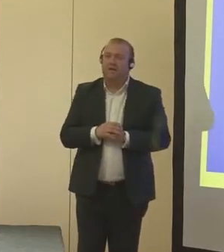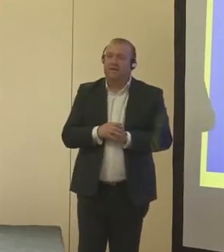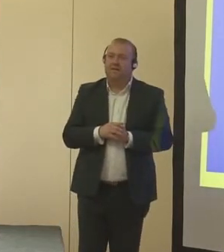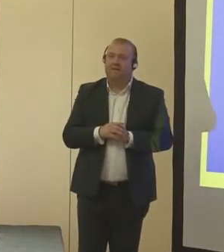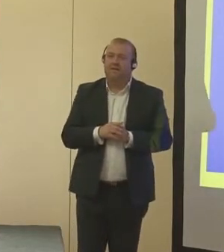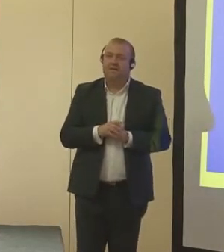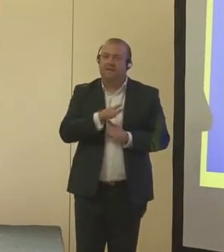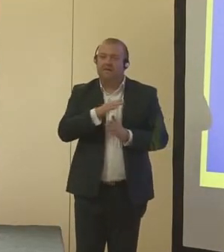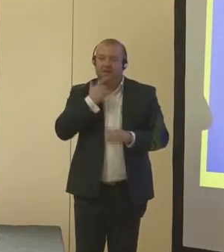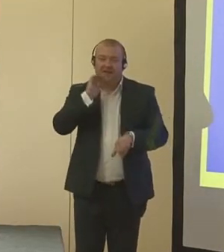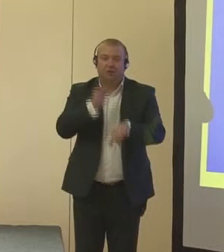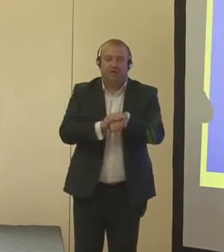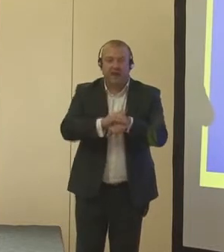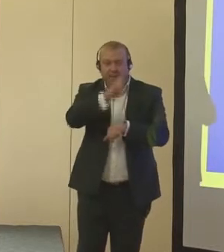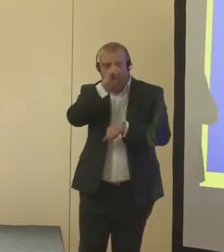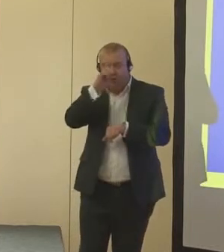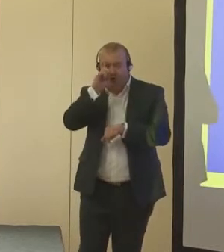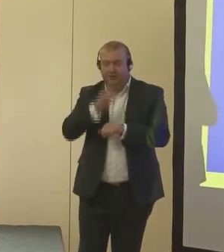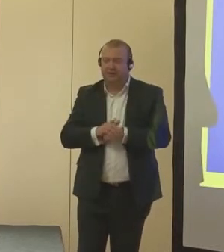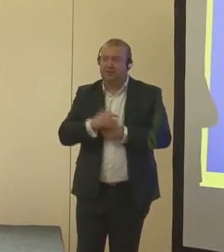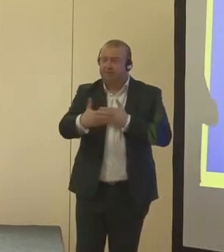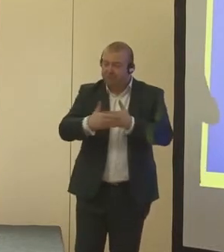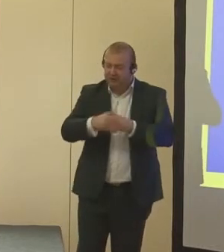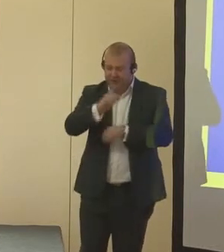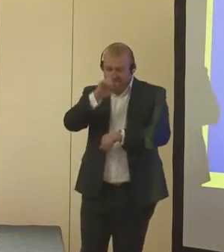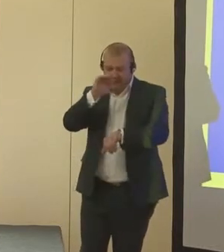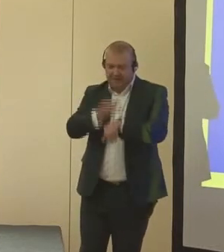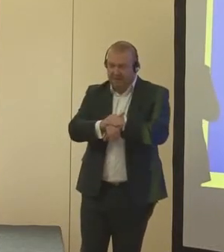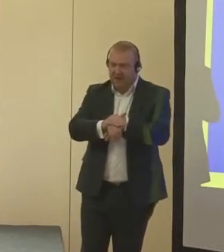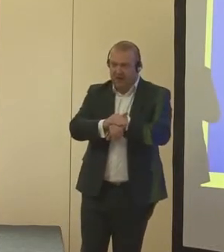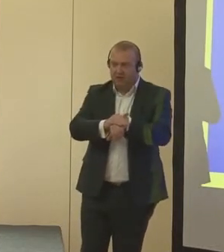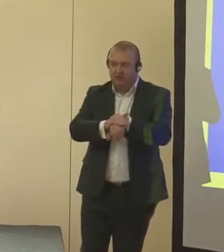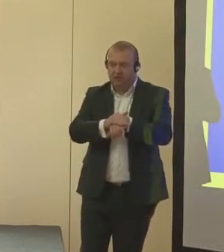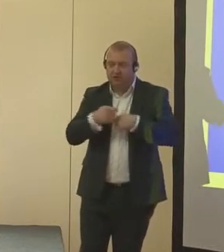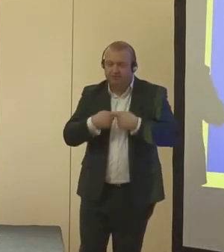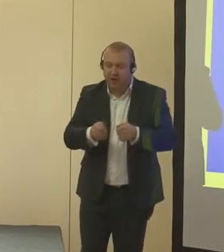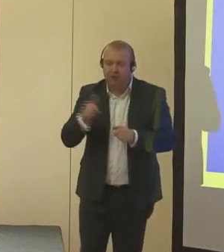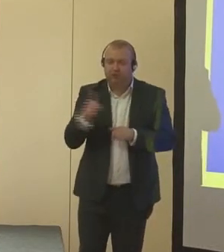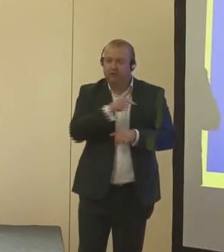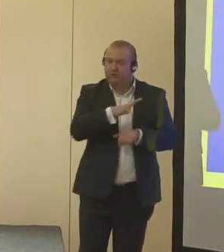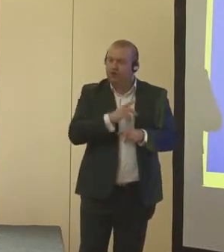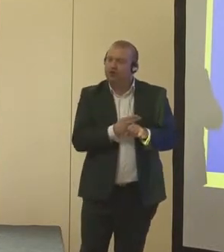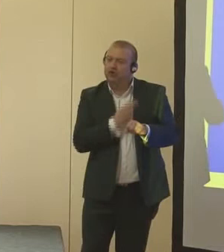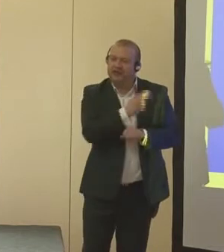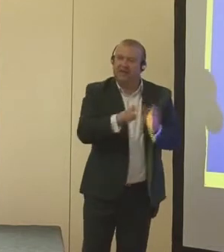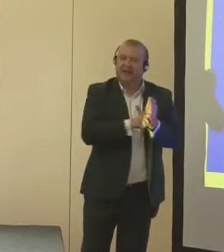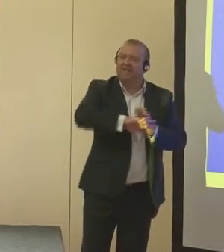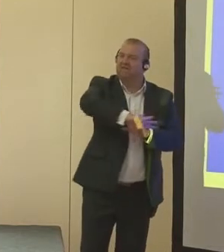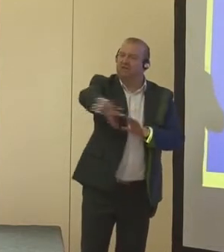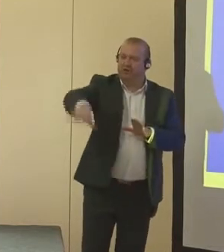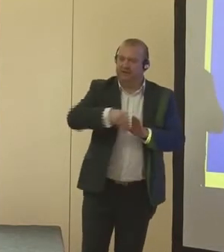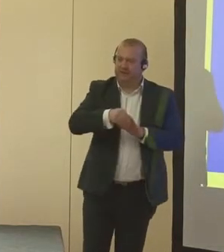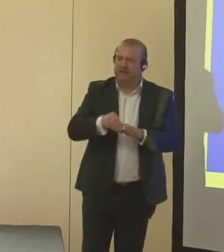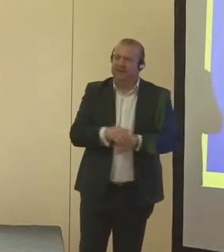a ministry or another organization, if they have this in their policy, that means that anything they